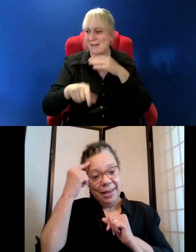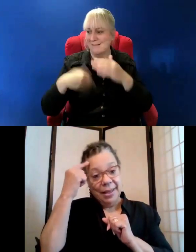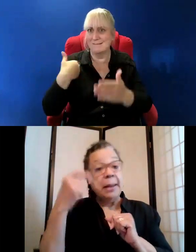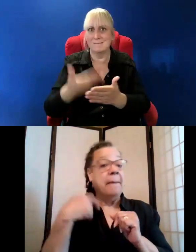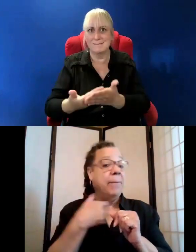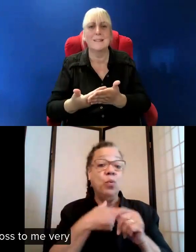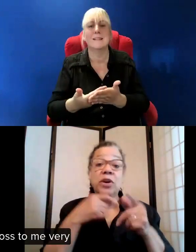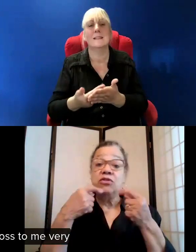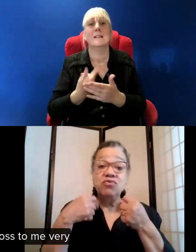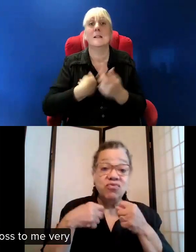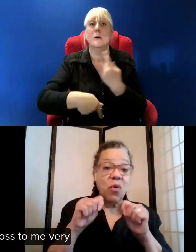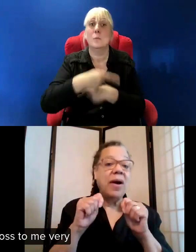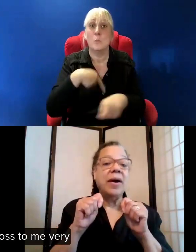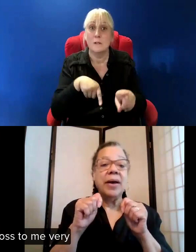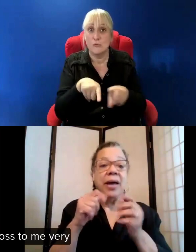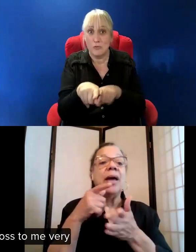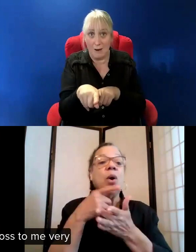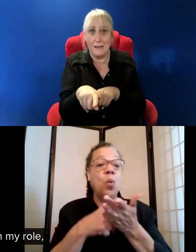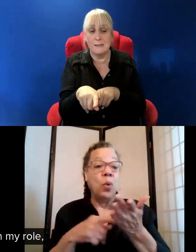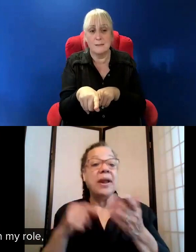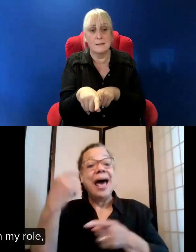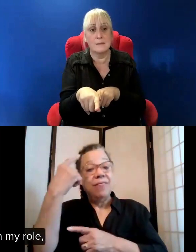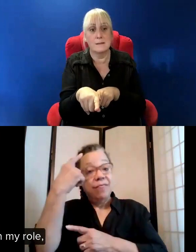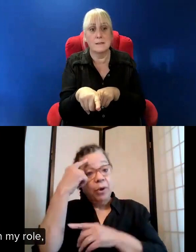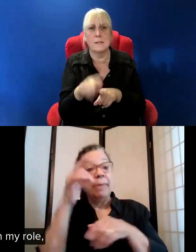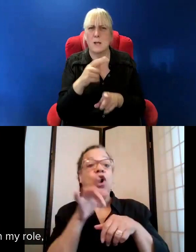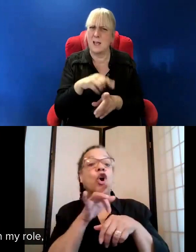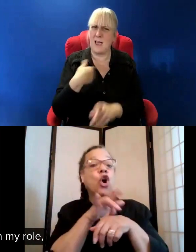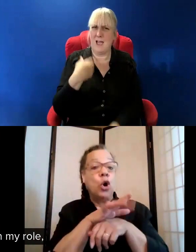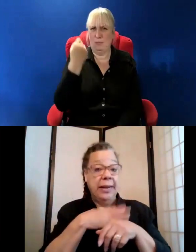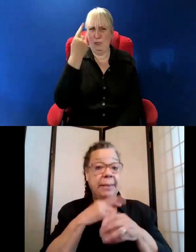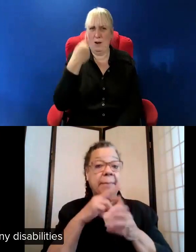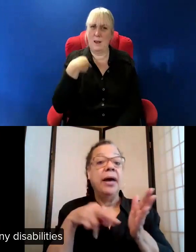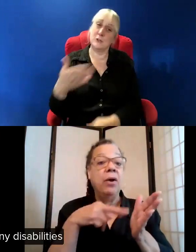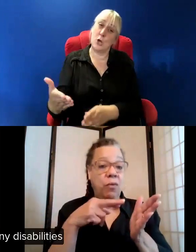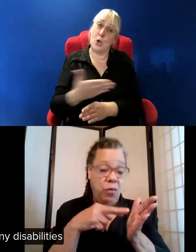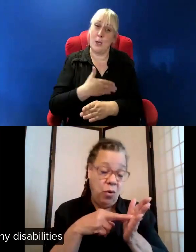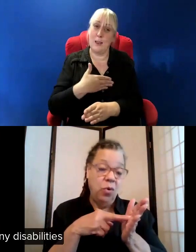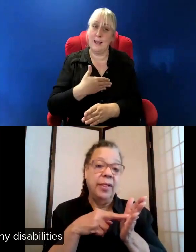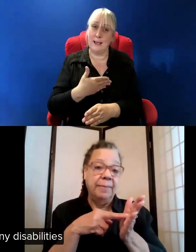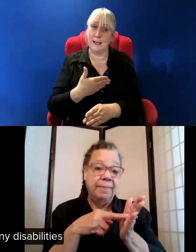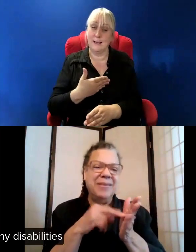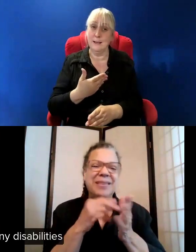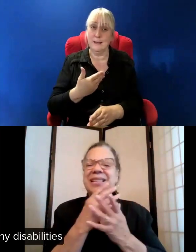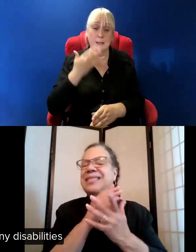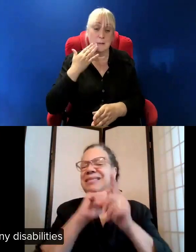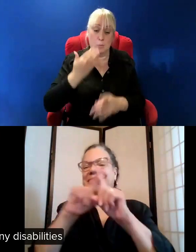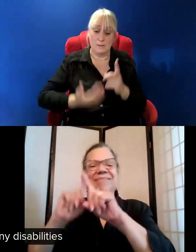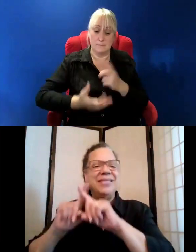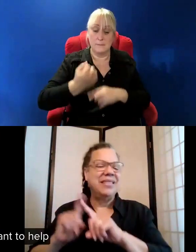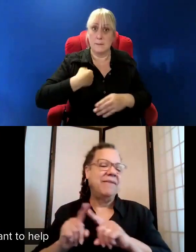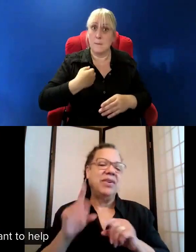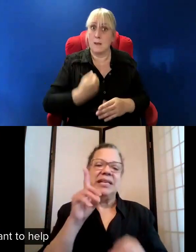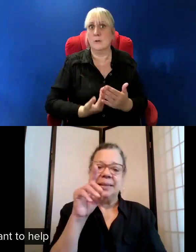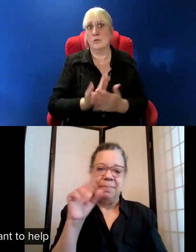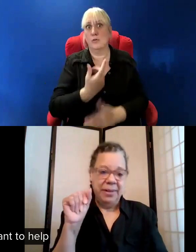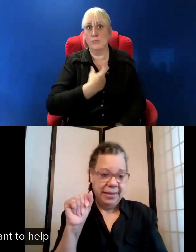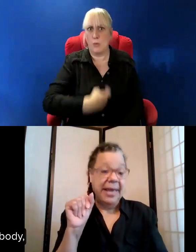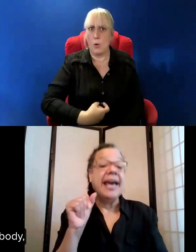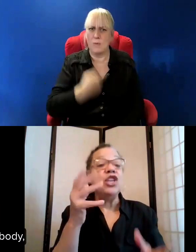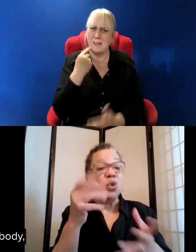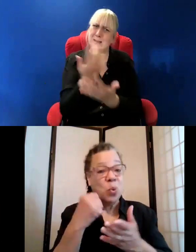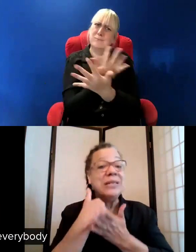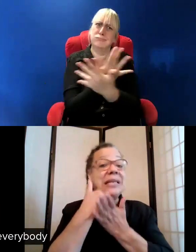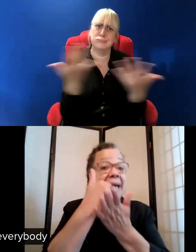trying. What came across to me very early on in my role, there's so many disabilities and you want to